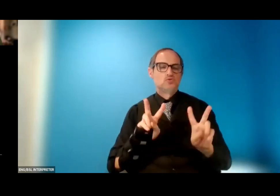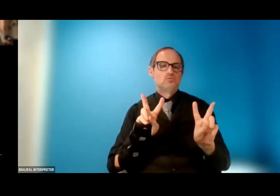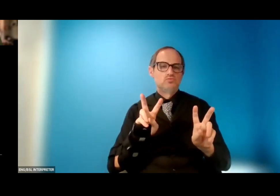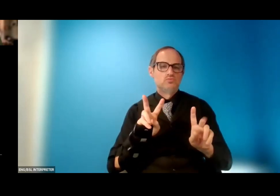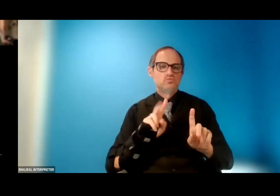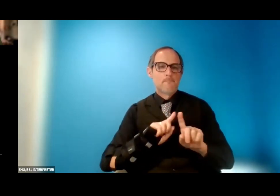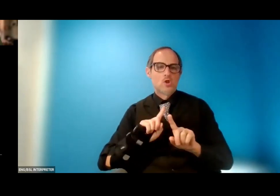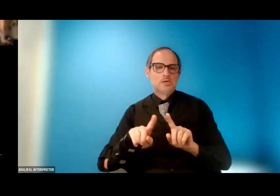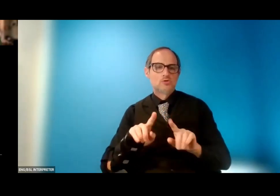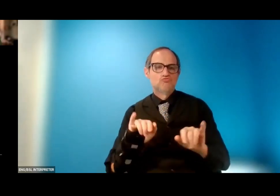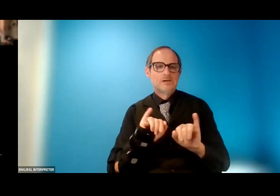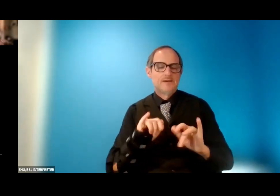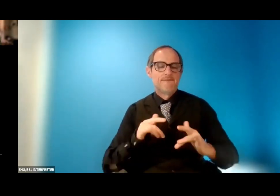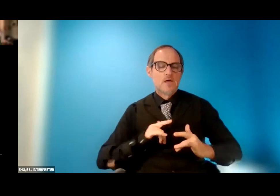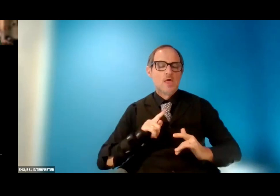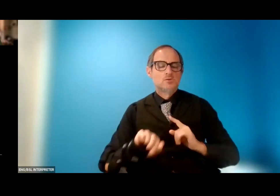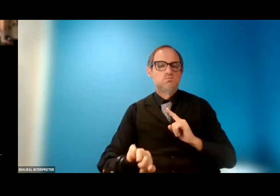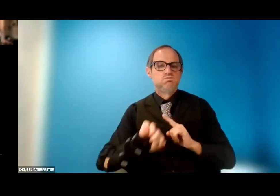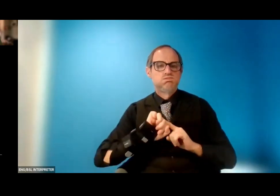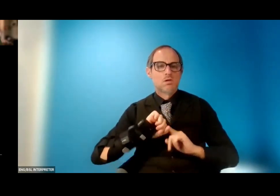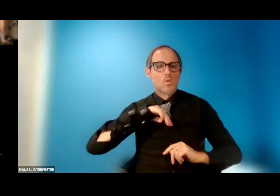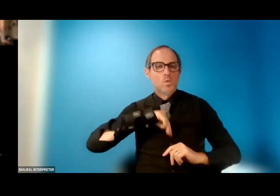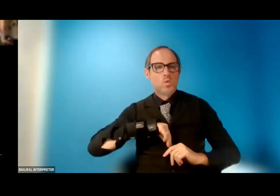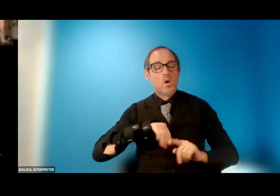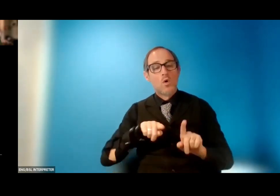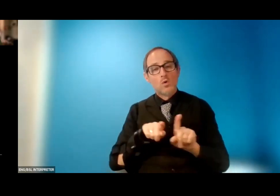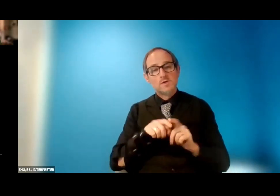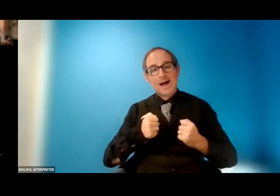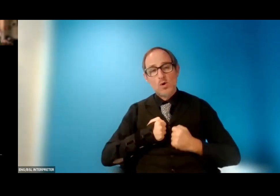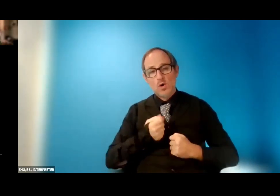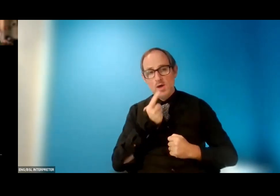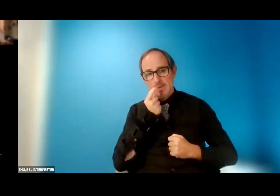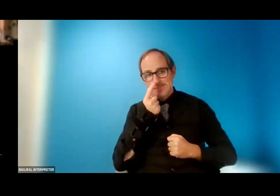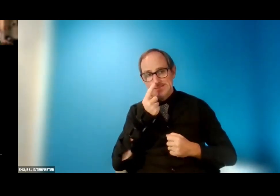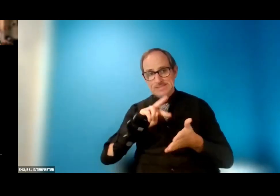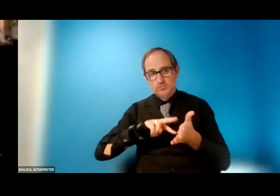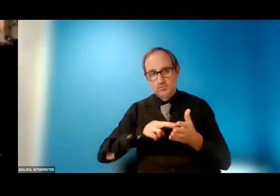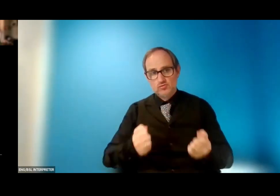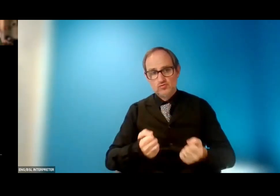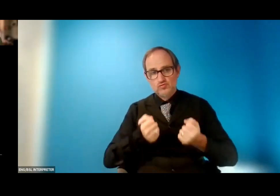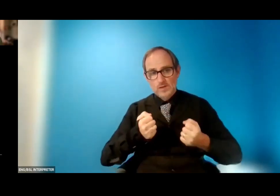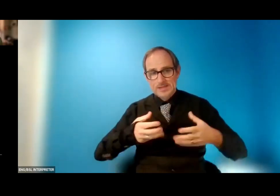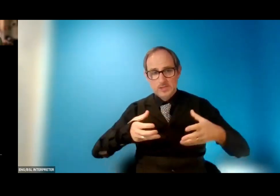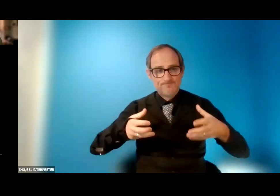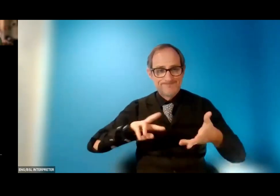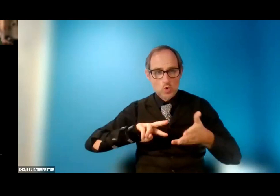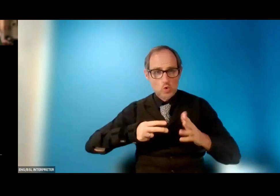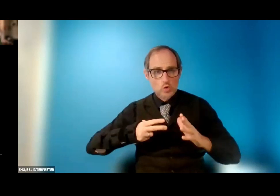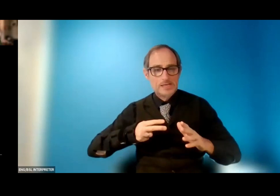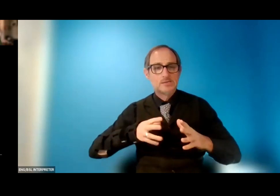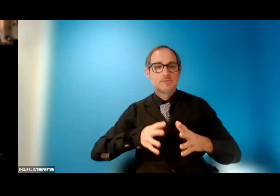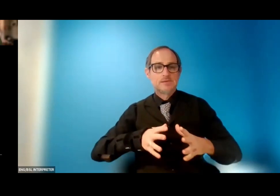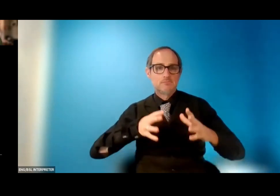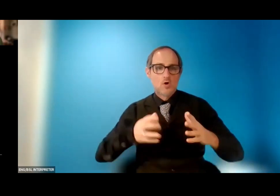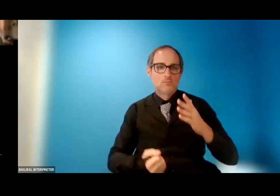and tangibly, but it's also where our agency and our ability to organise is the highest, creating massive opportunity for creating change